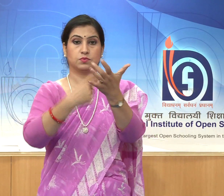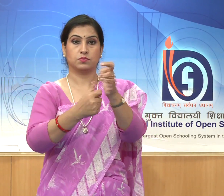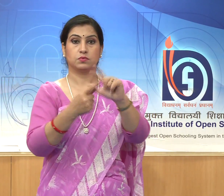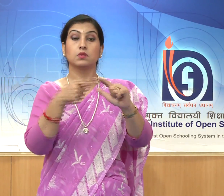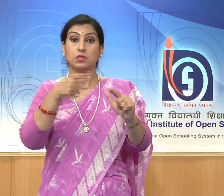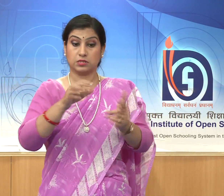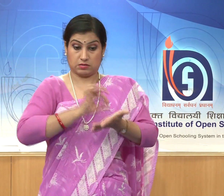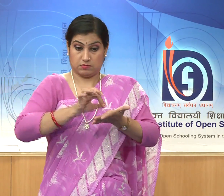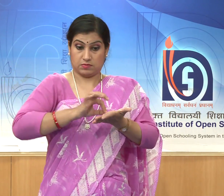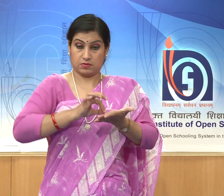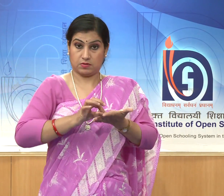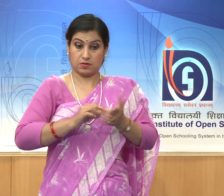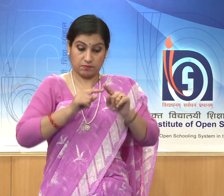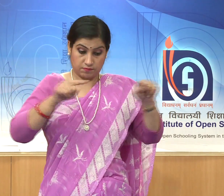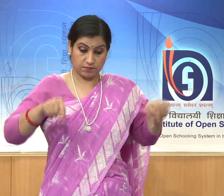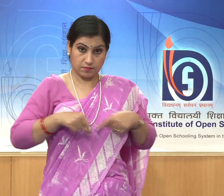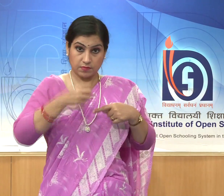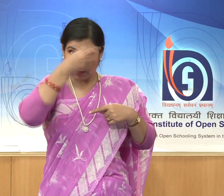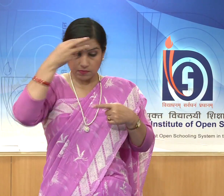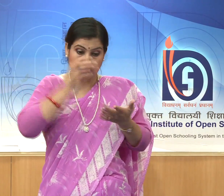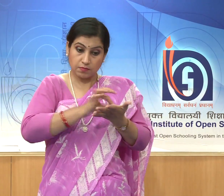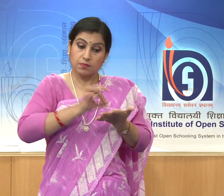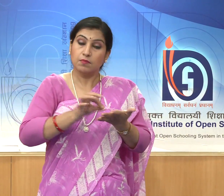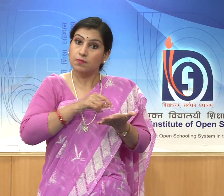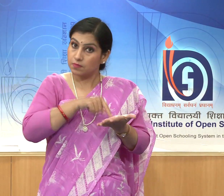These puthis or manuscripts